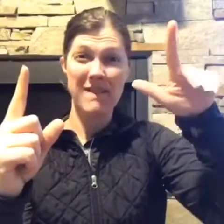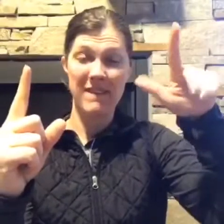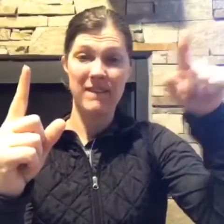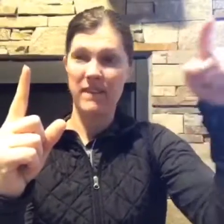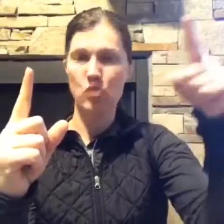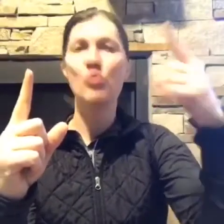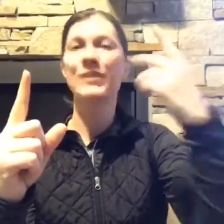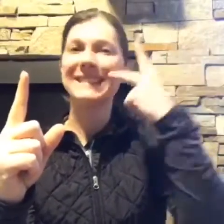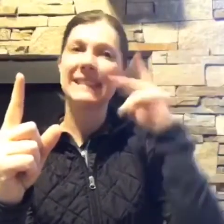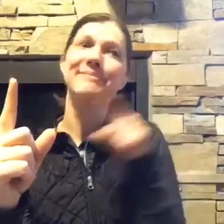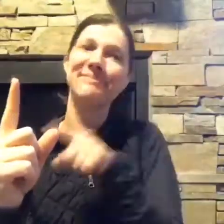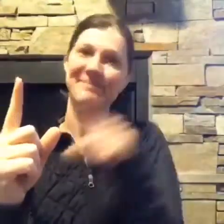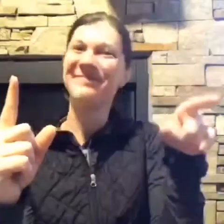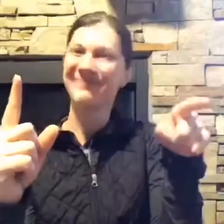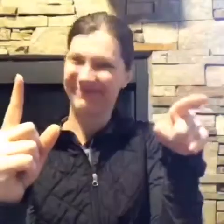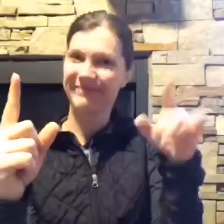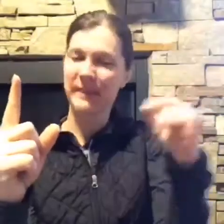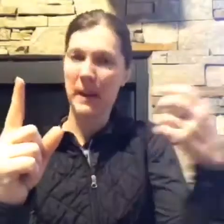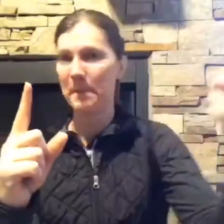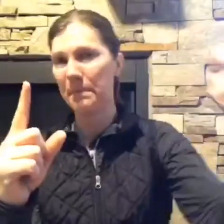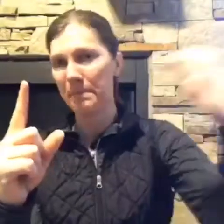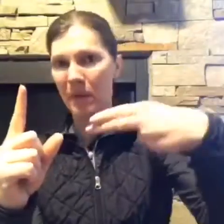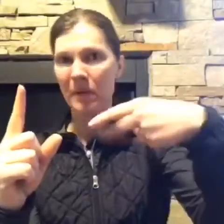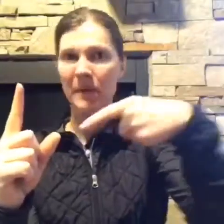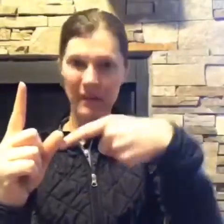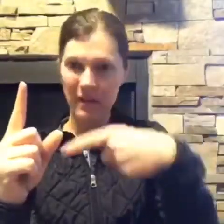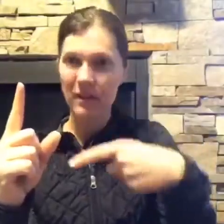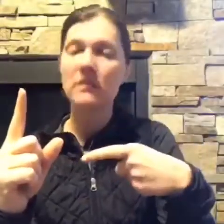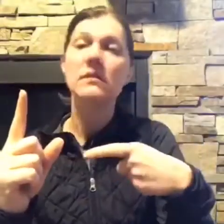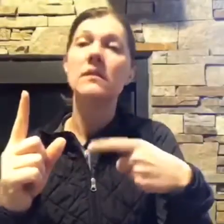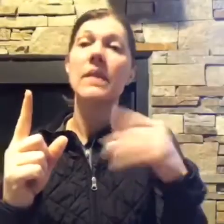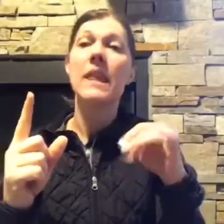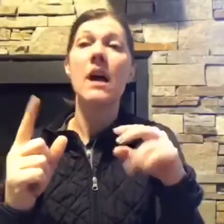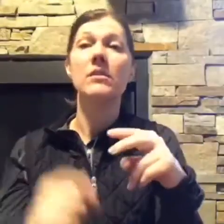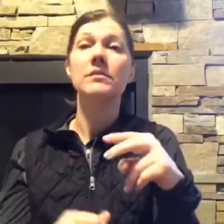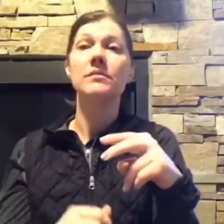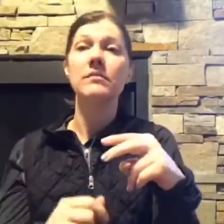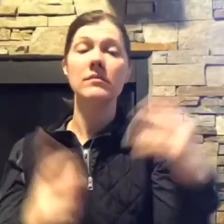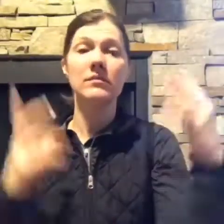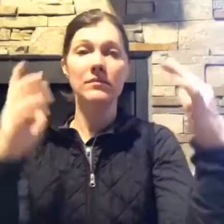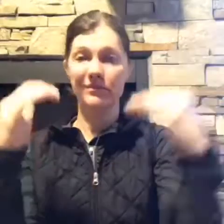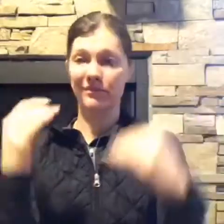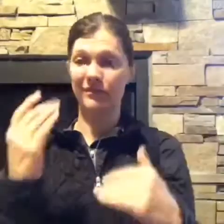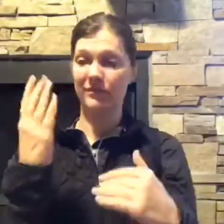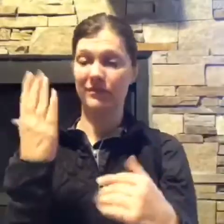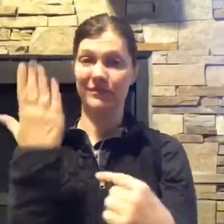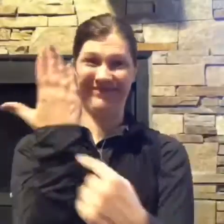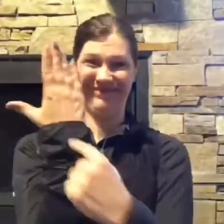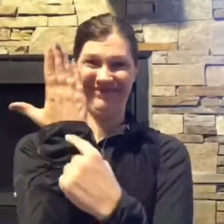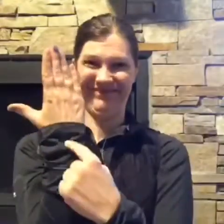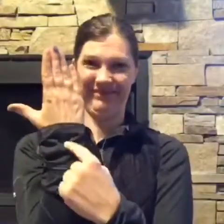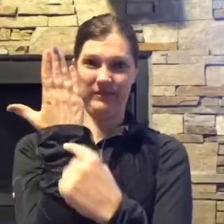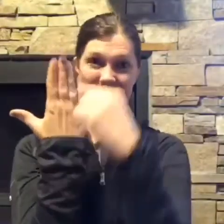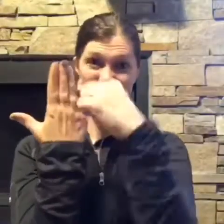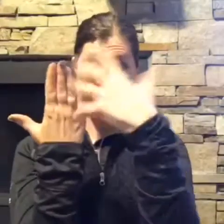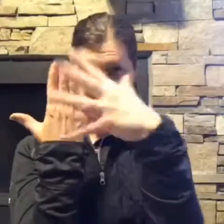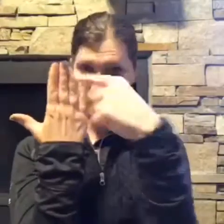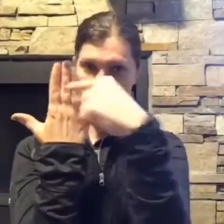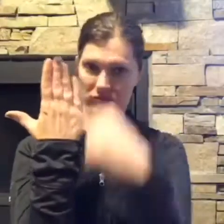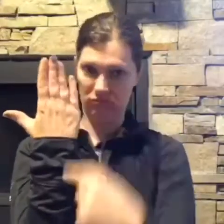that we've been working on, okay? Another question here, just to kind of keep working through these, keep making sense. So again,